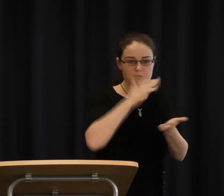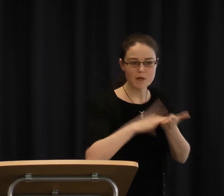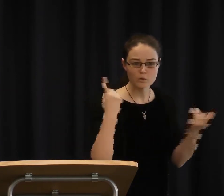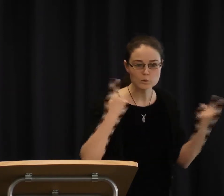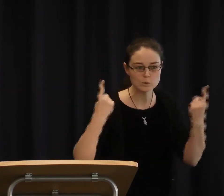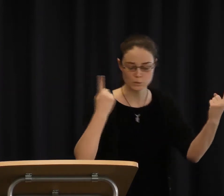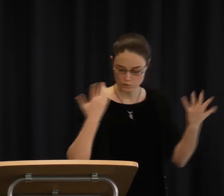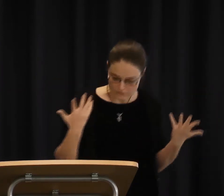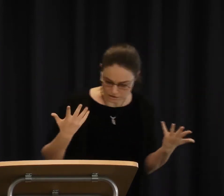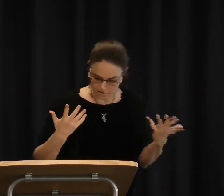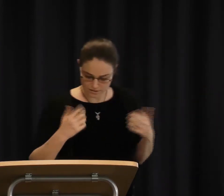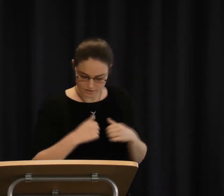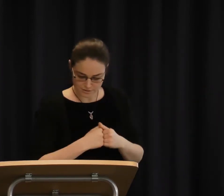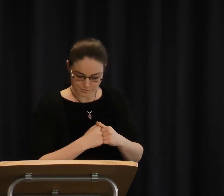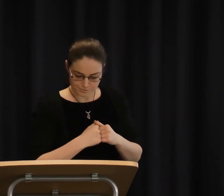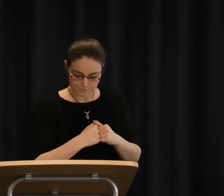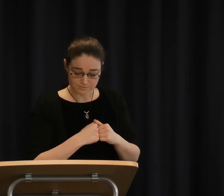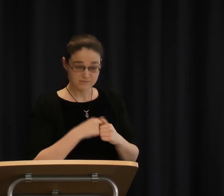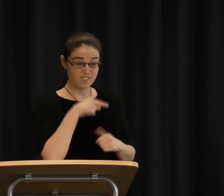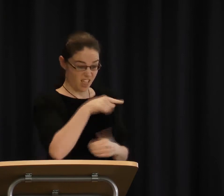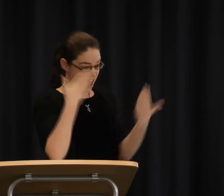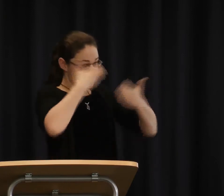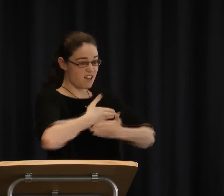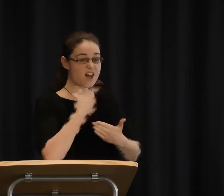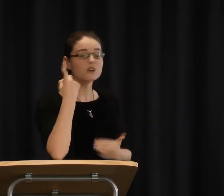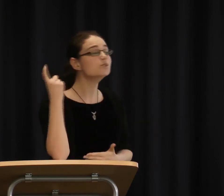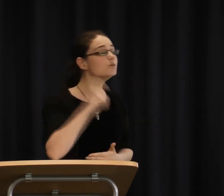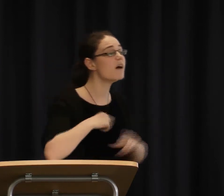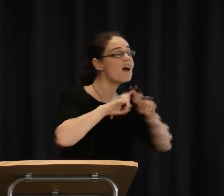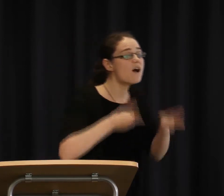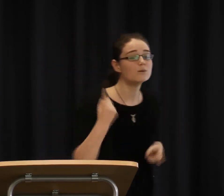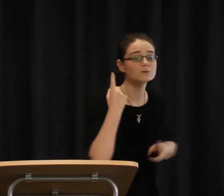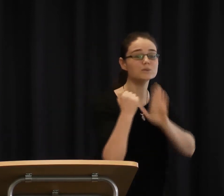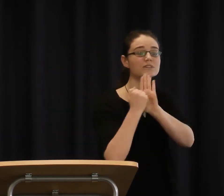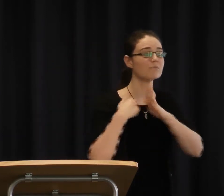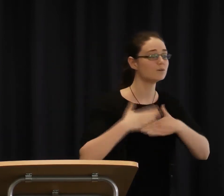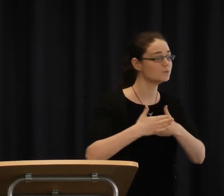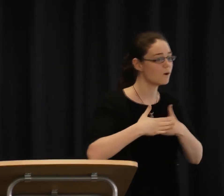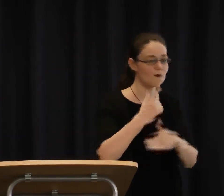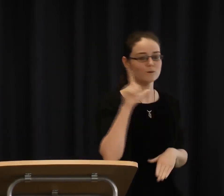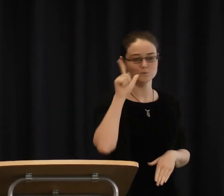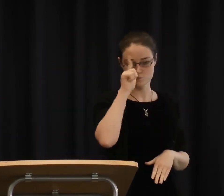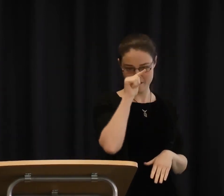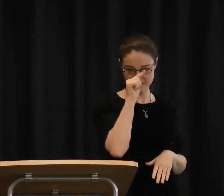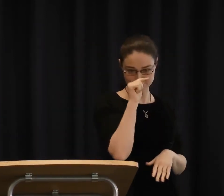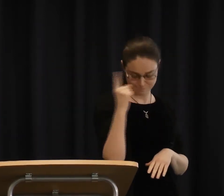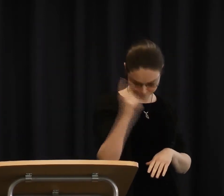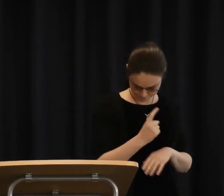to do? Who's going to replace him? How will we get this work done? And that night, who should come to her house? John Lovett.